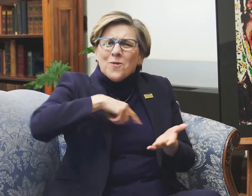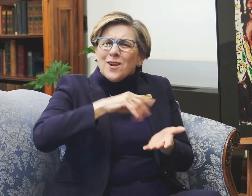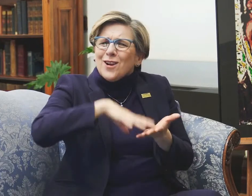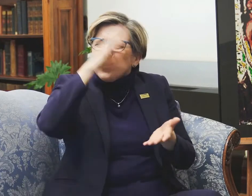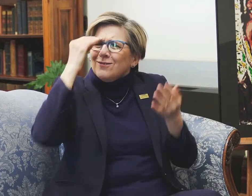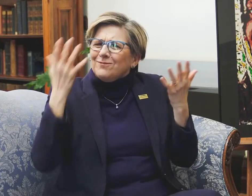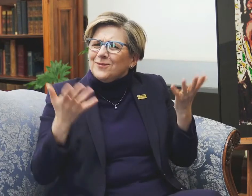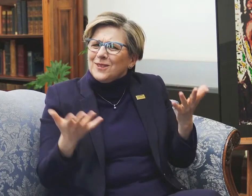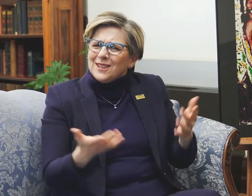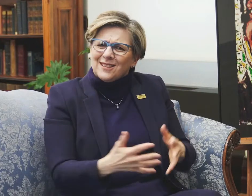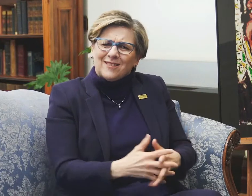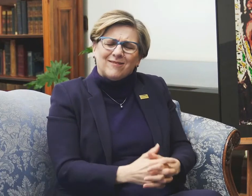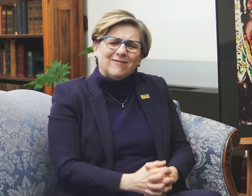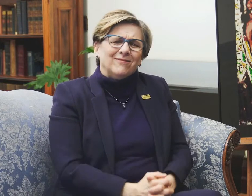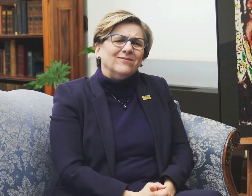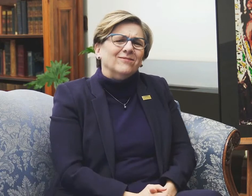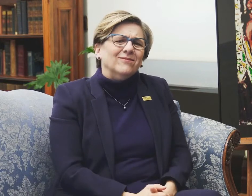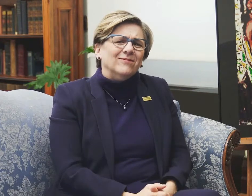So, what have we learned from this experience?